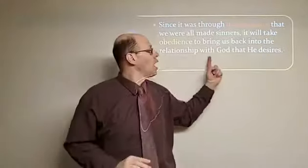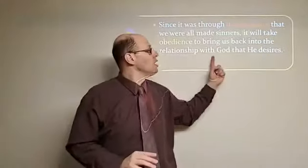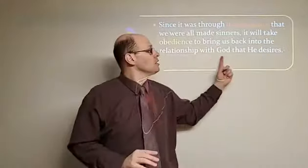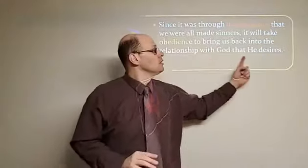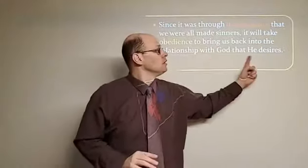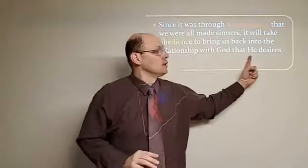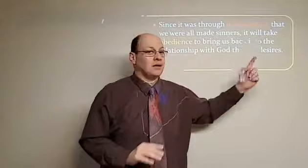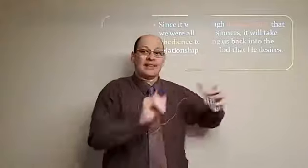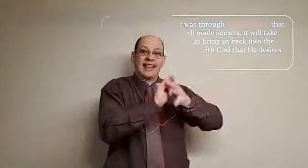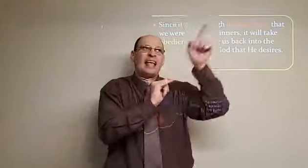desires